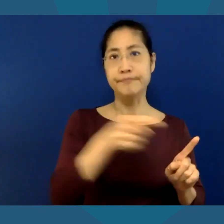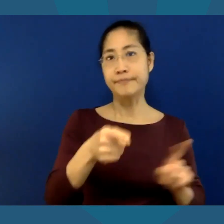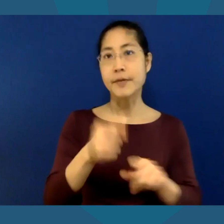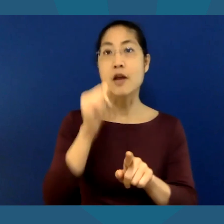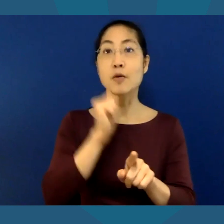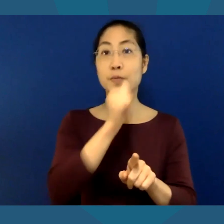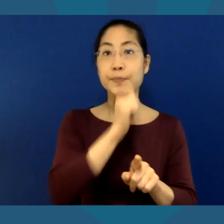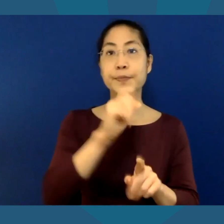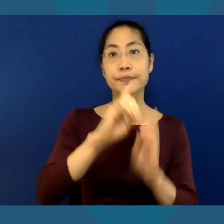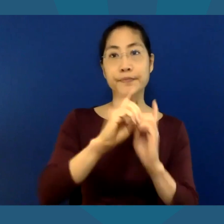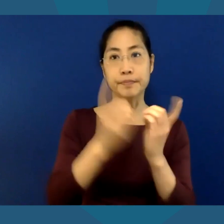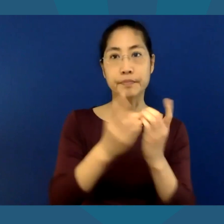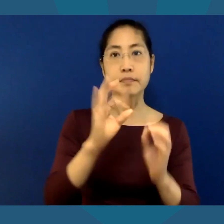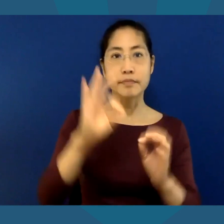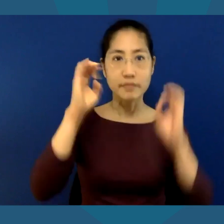Arizona Department of Education,